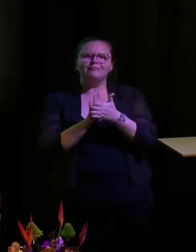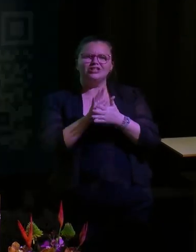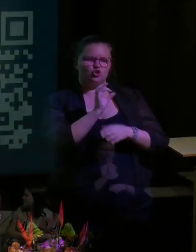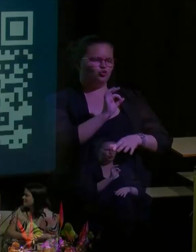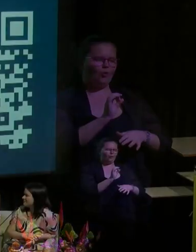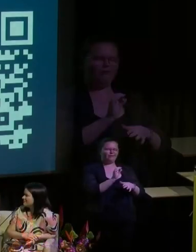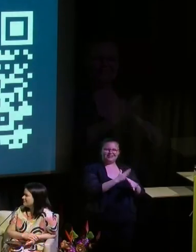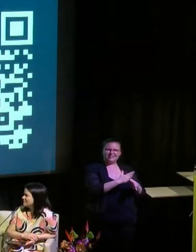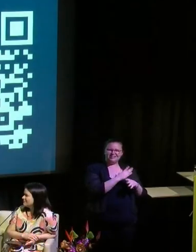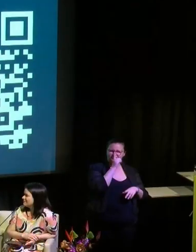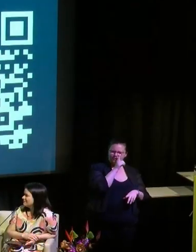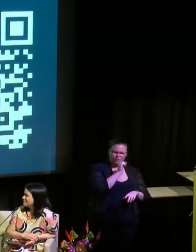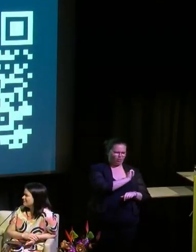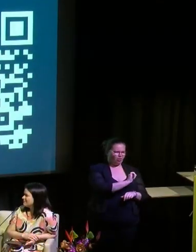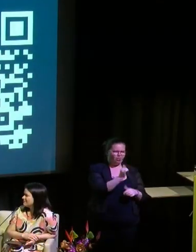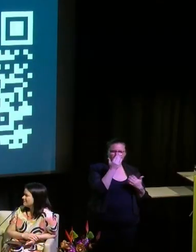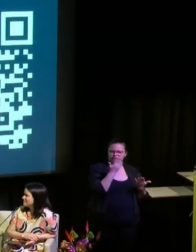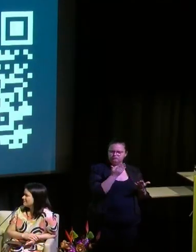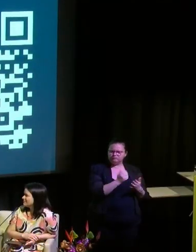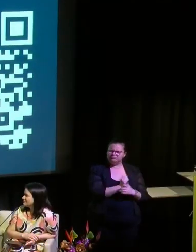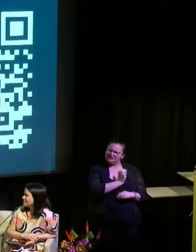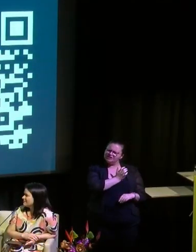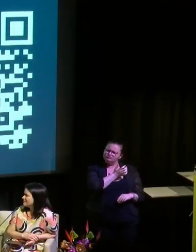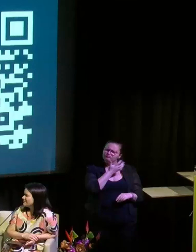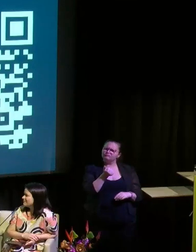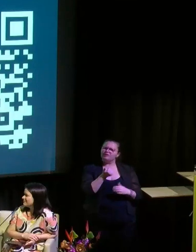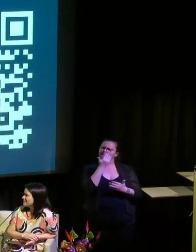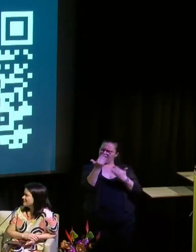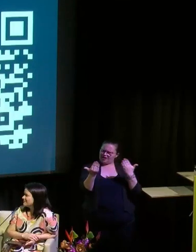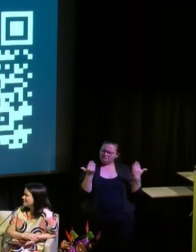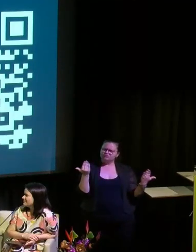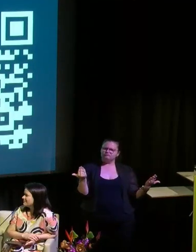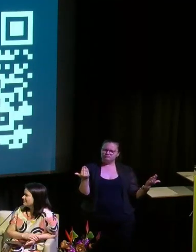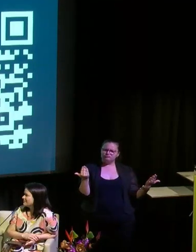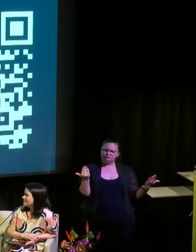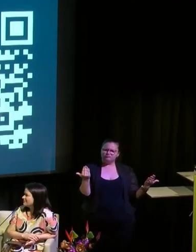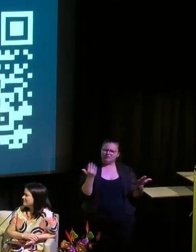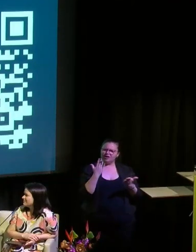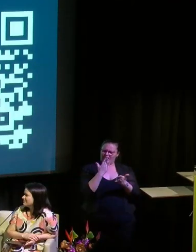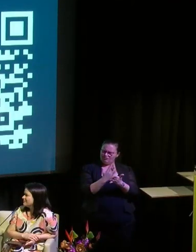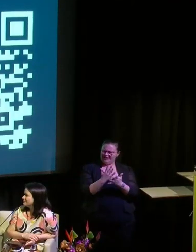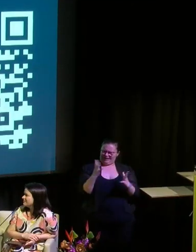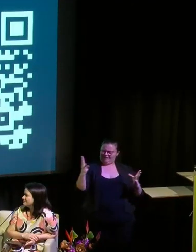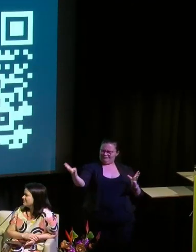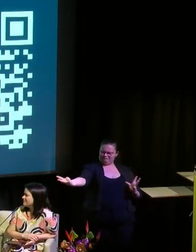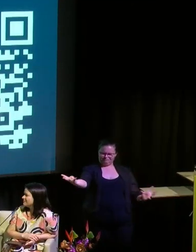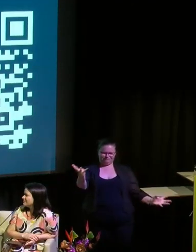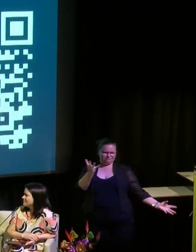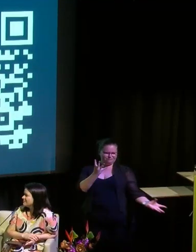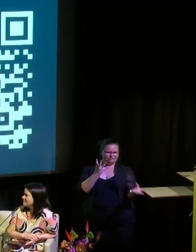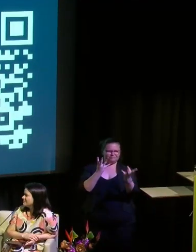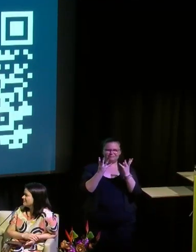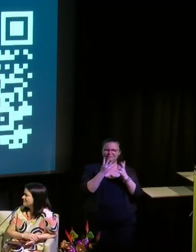non-Indigenous peoples? And I said, would be interesting to actually have an exhibition to pull people together, to let